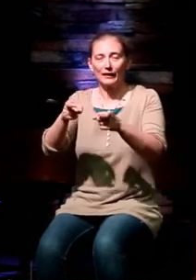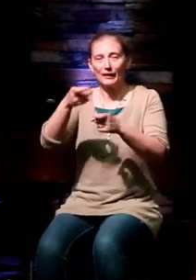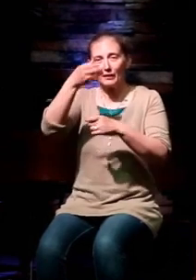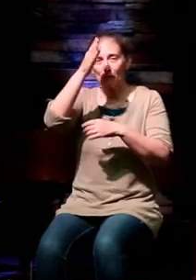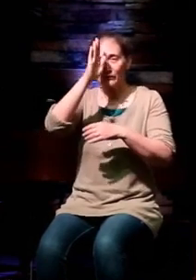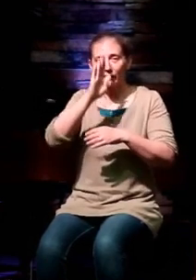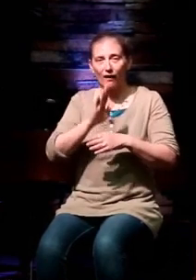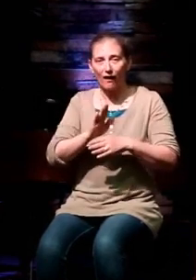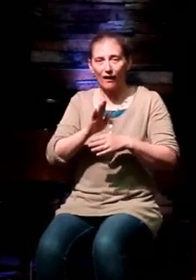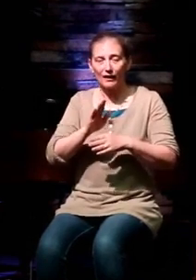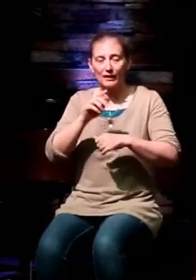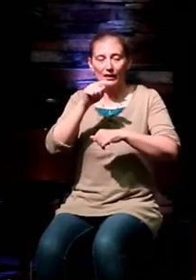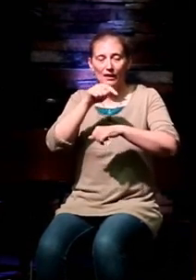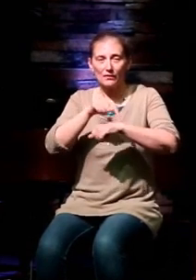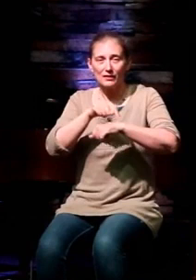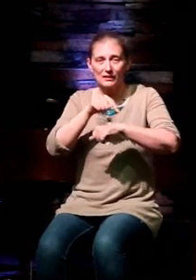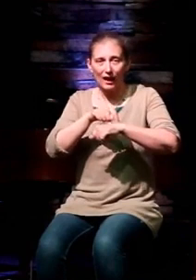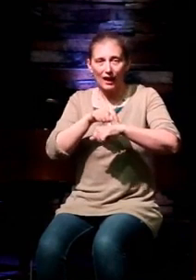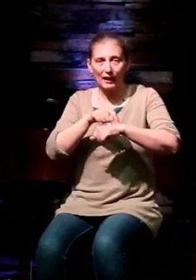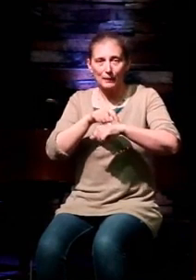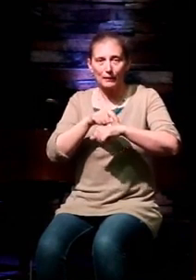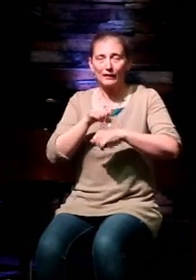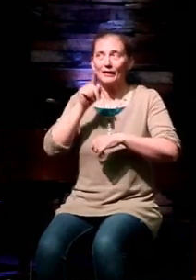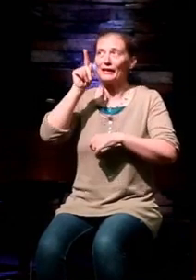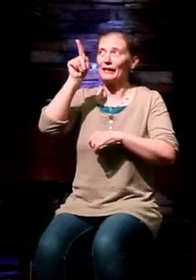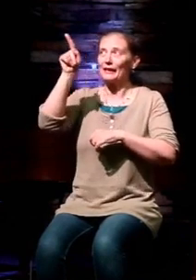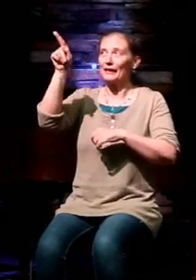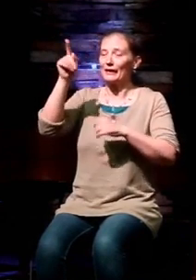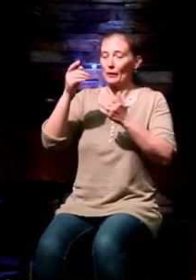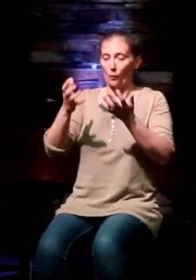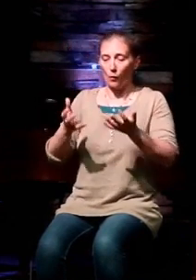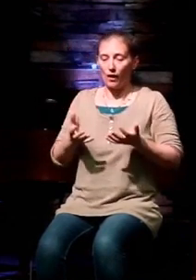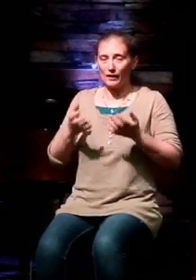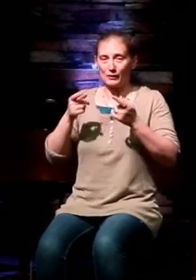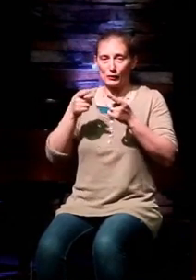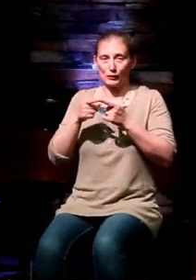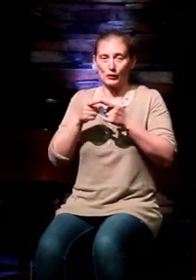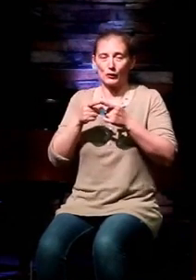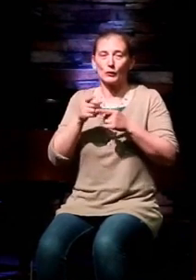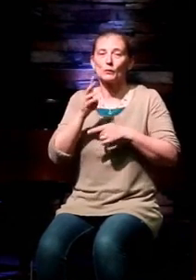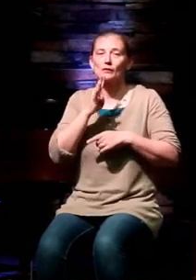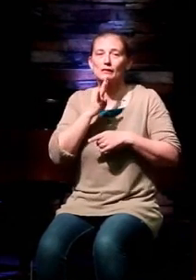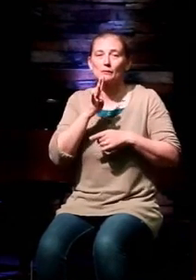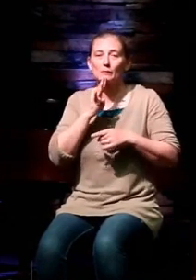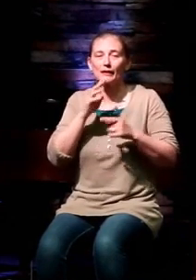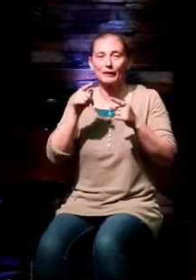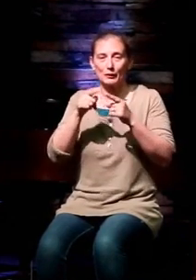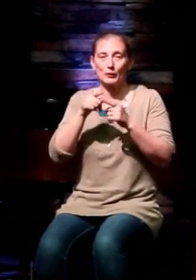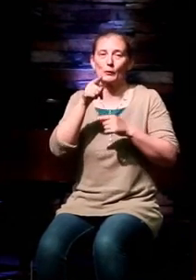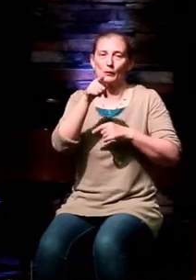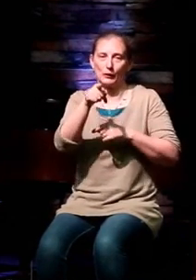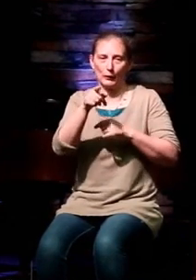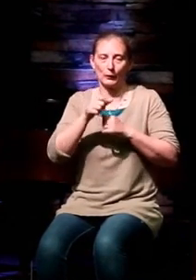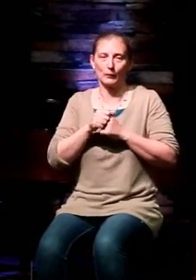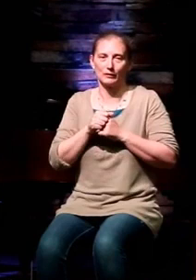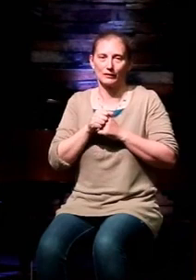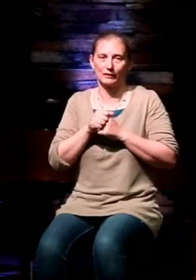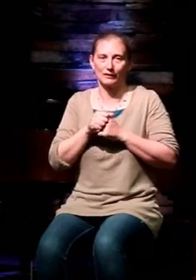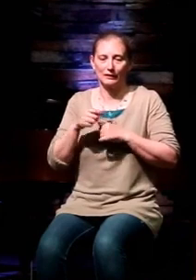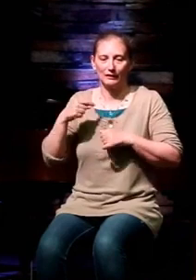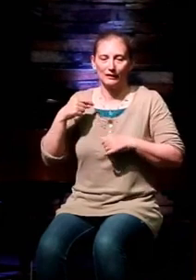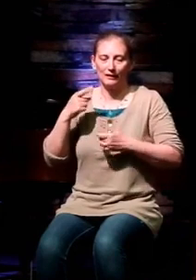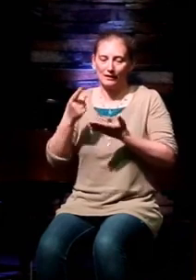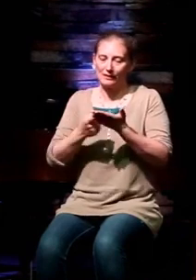wants to speak into your life like that. It's not the problem with Him speaking, it's the problem with us listening. Amen? We have a